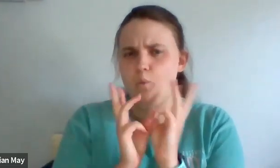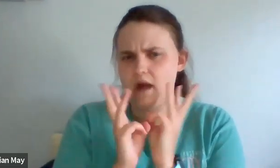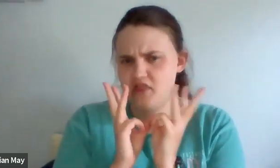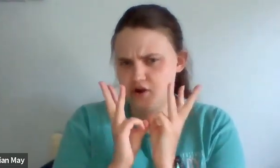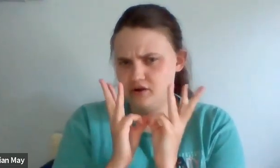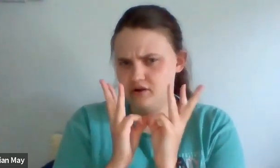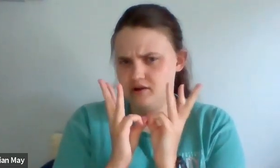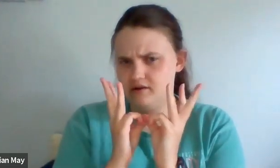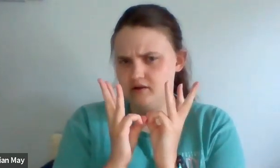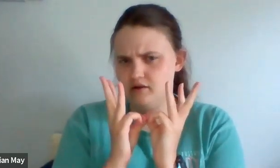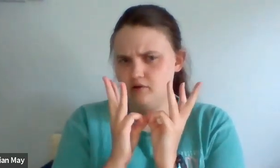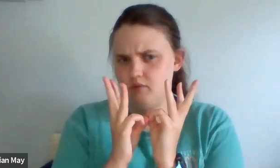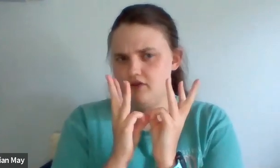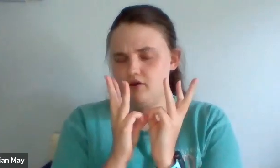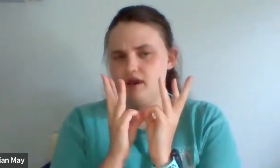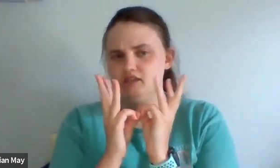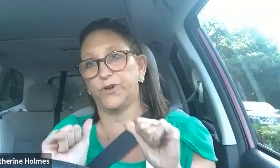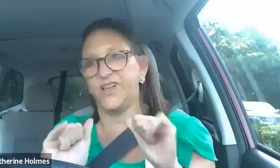weather. Oh. And so,